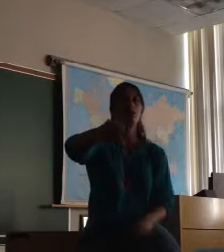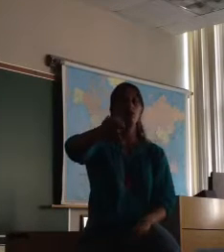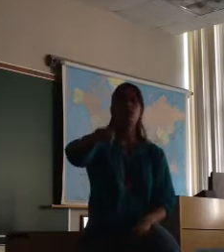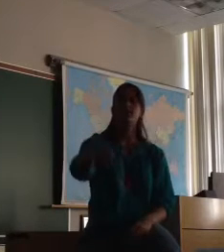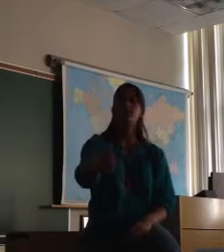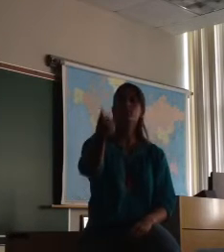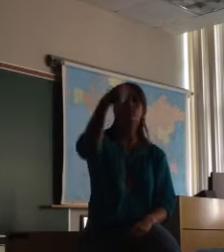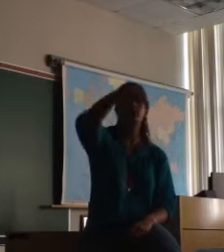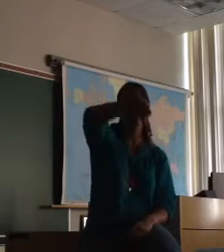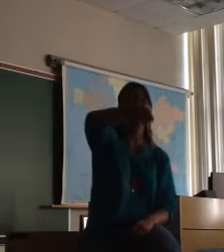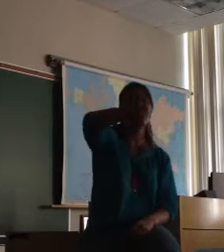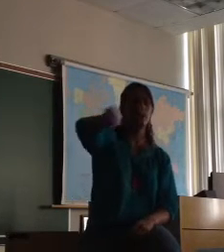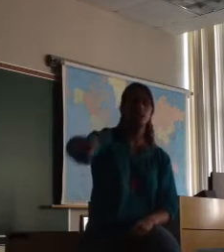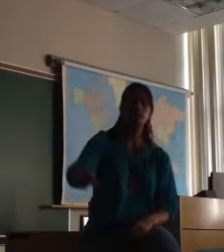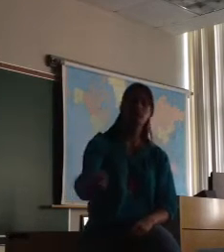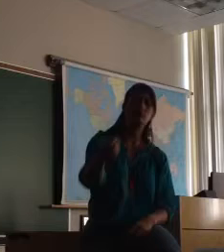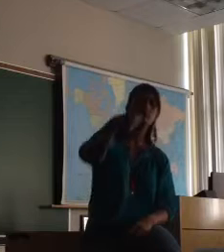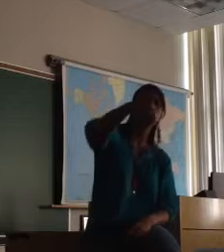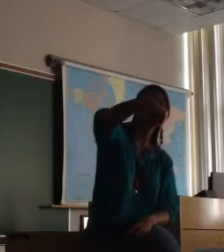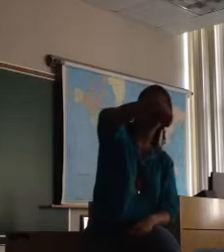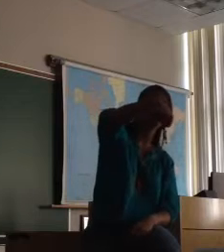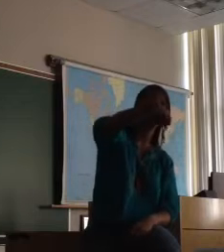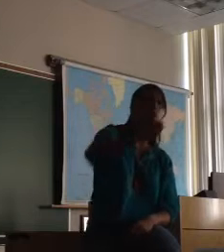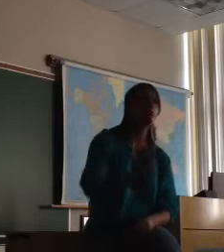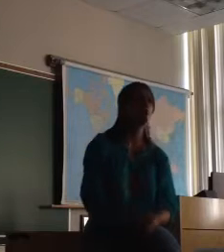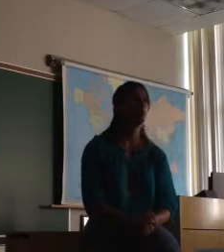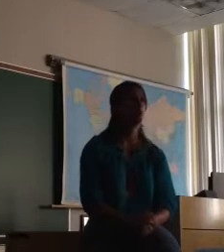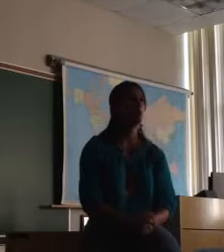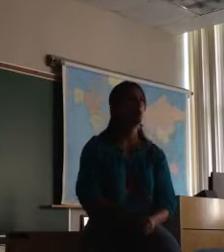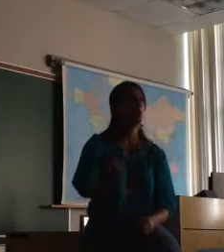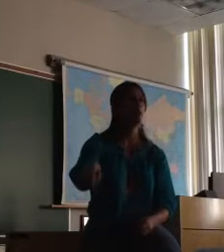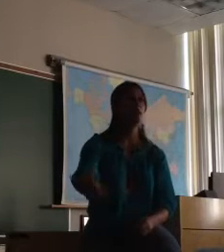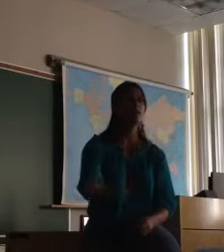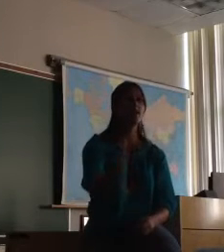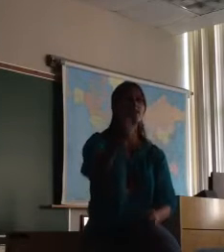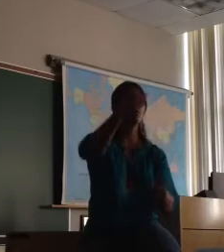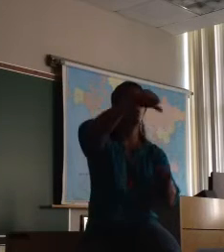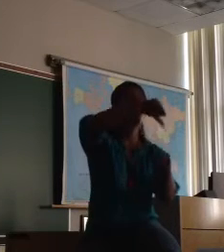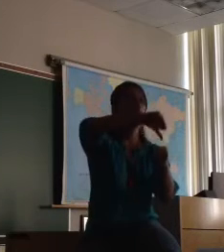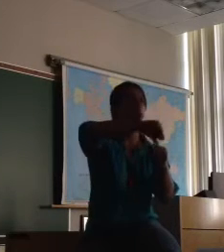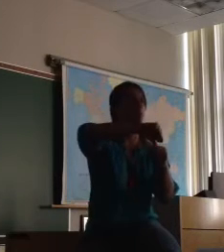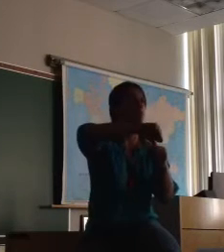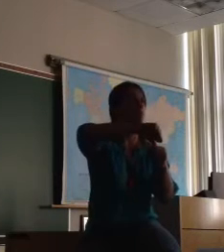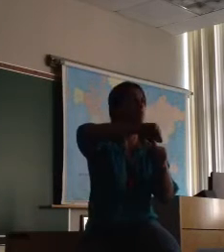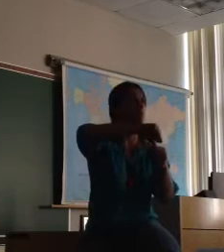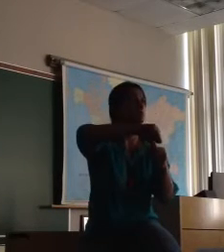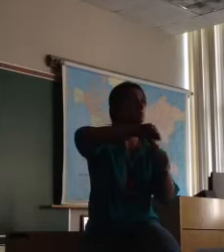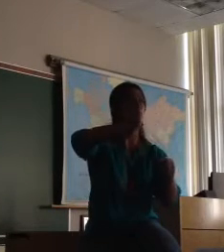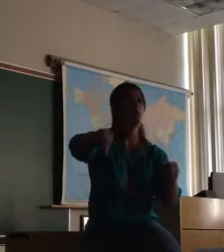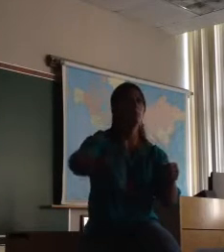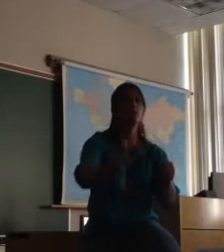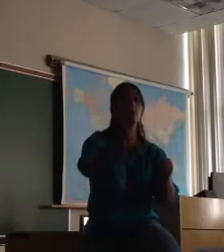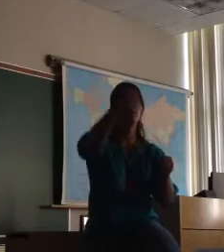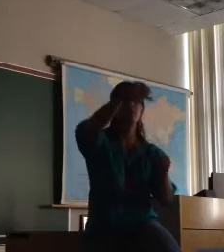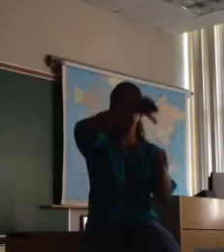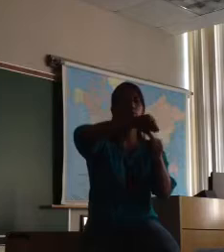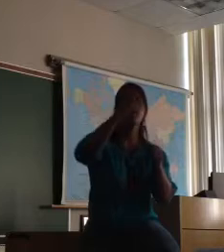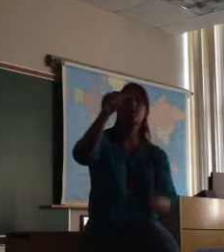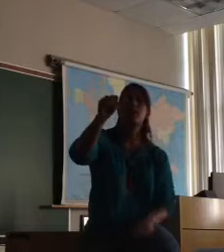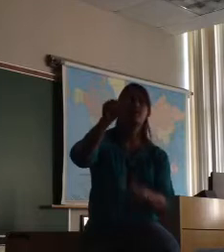What does this look like? Picking up the gas. Picking up the gas pump, pouring it in. There's a gas pump. Oh, this kind of